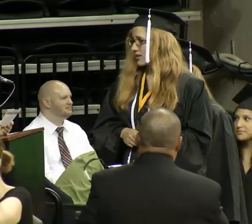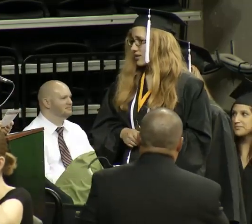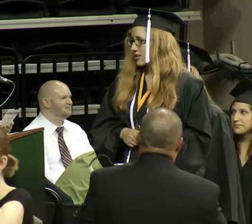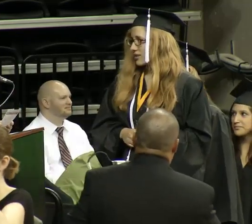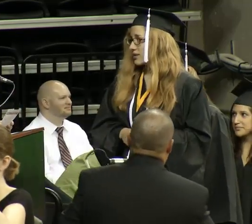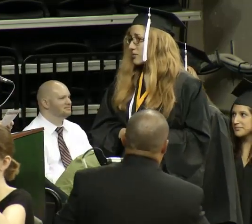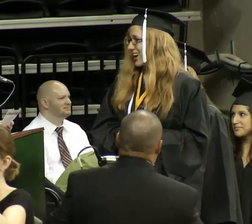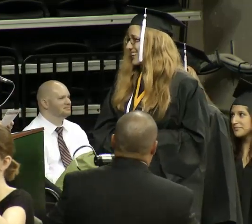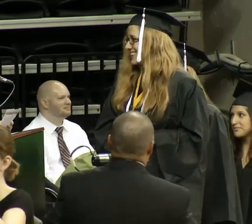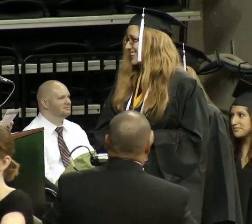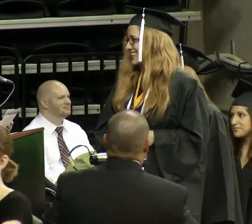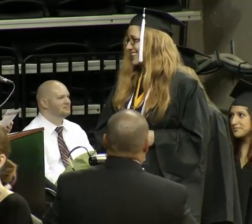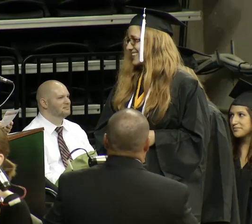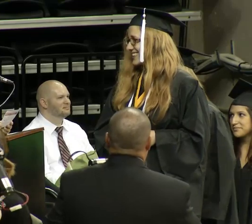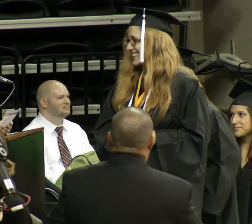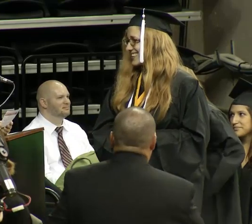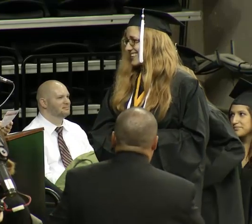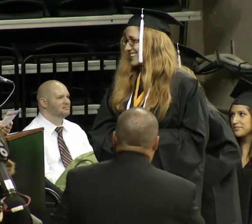Weber.